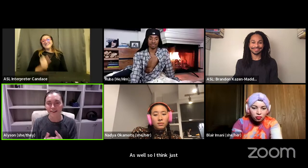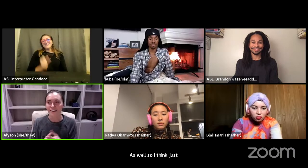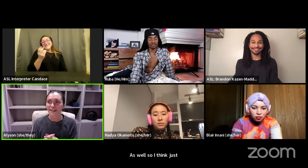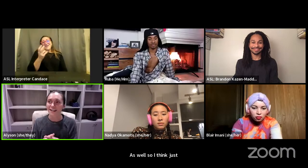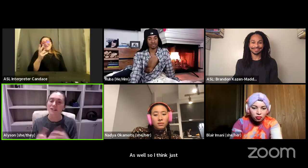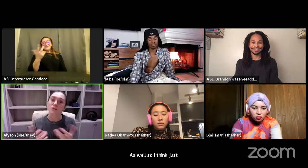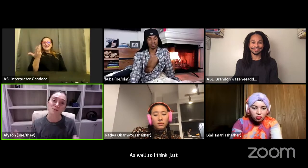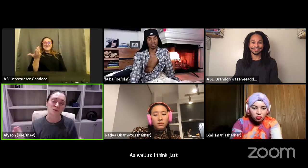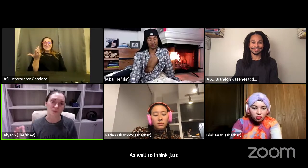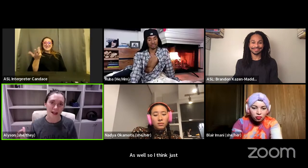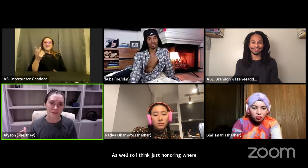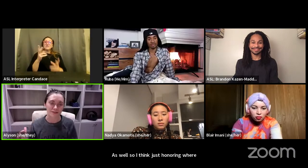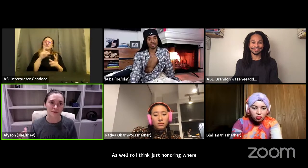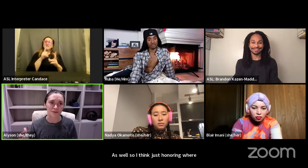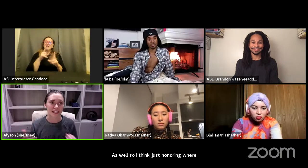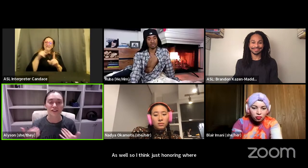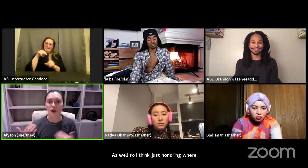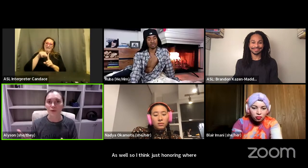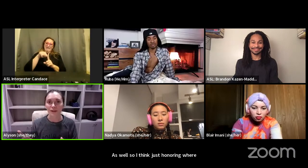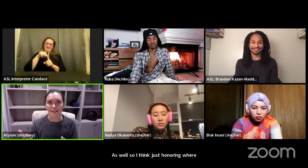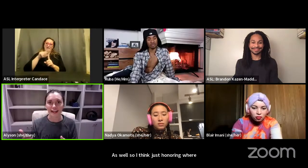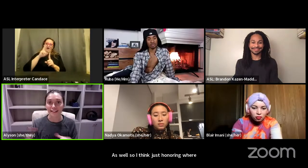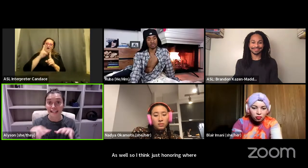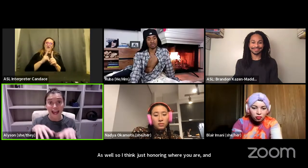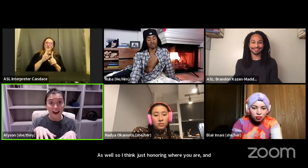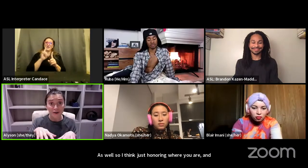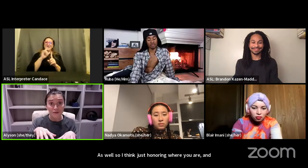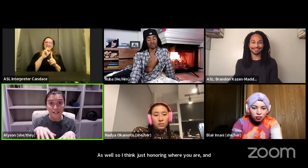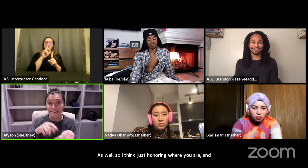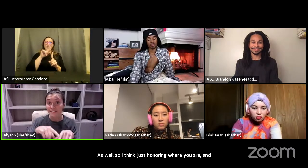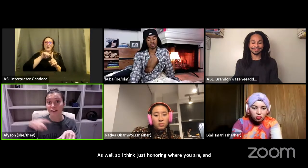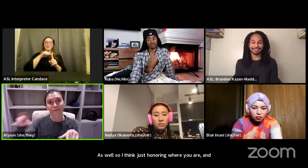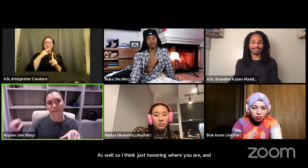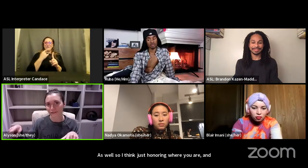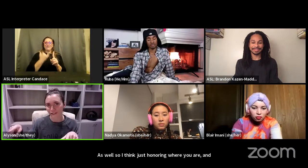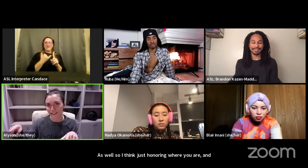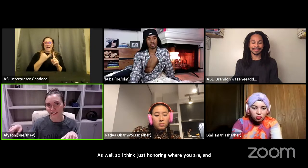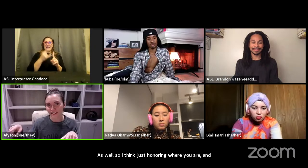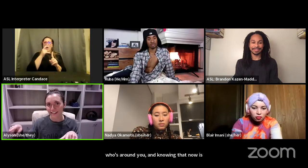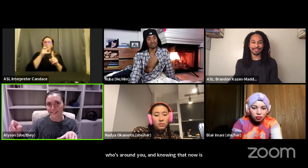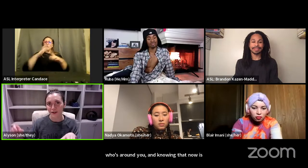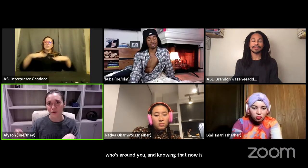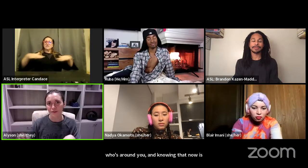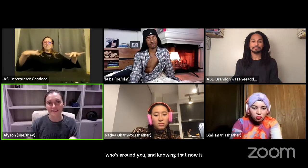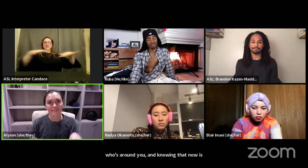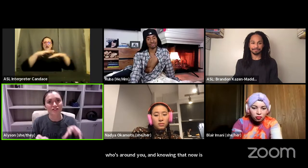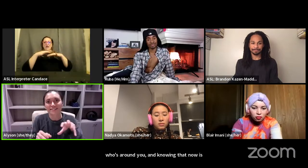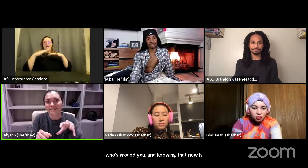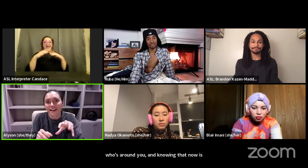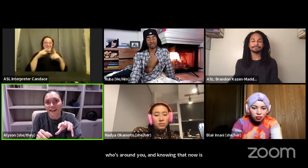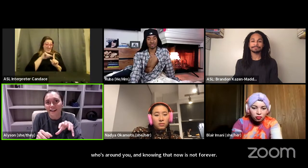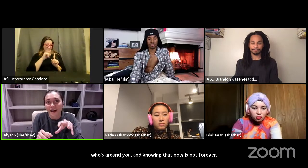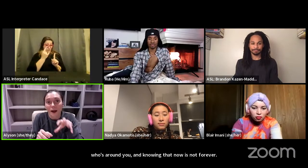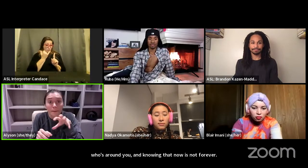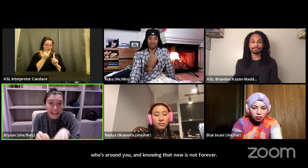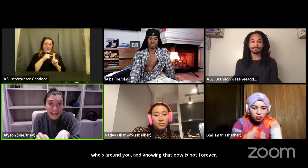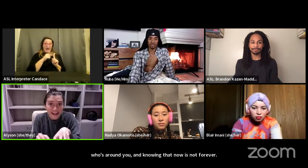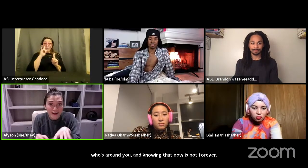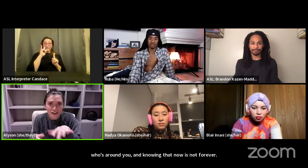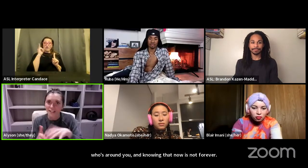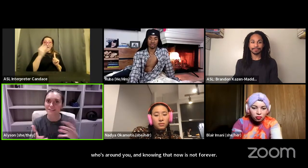you are and who's around you, and knowing that now is not forever. So this is just